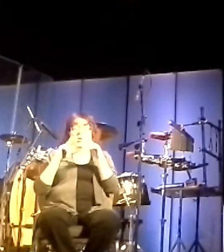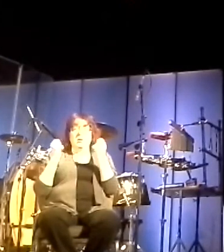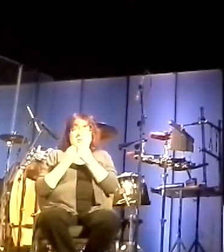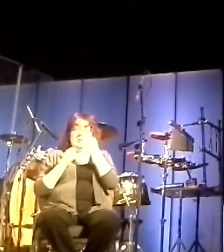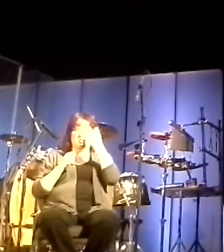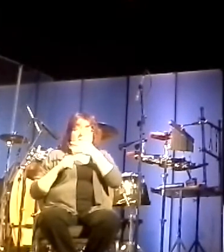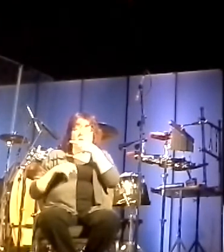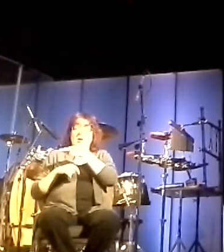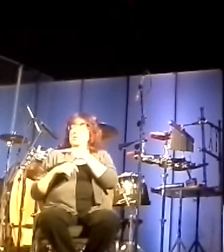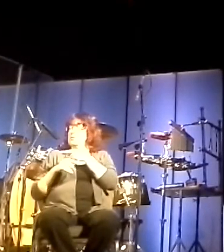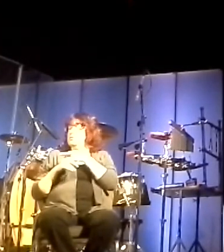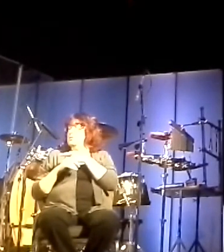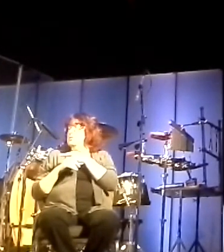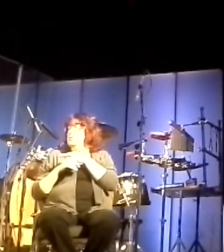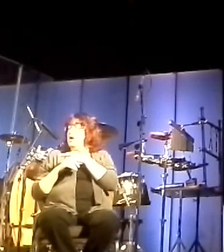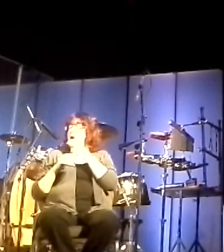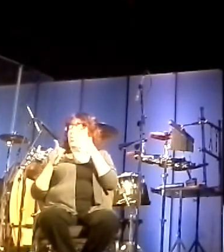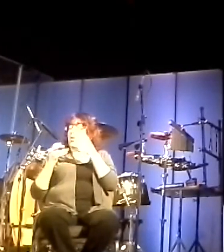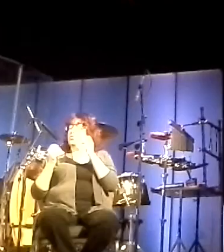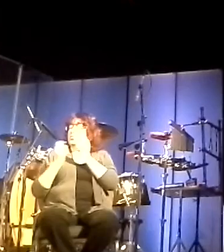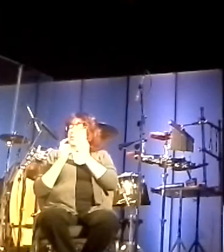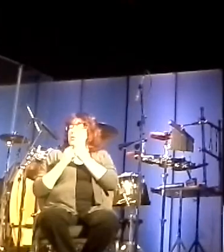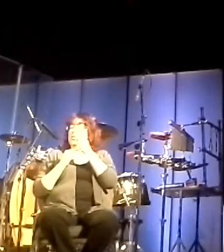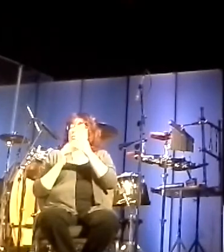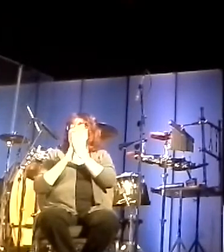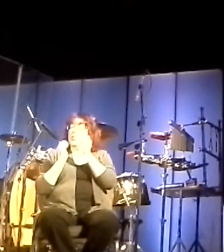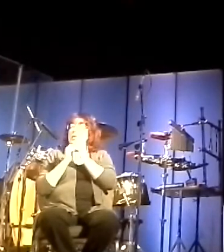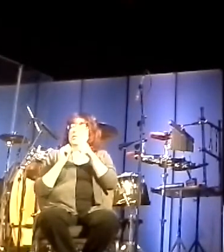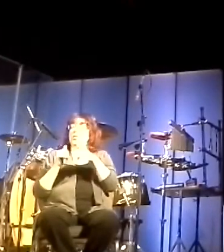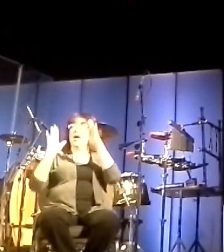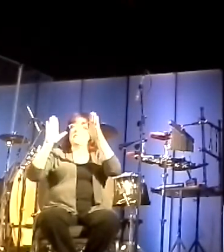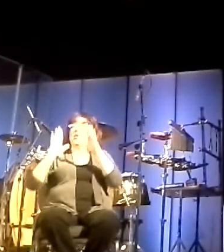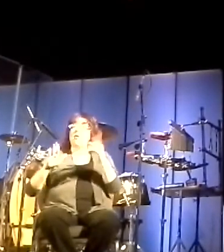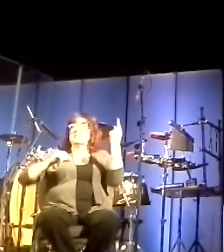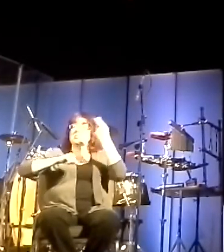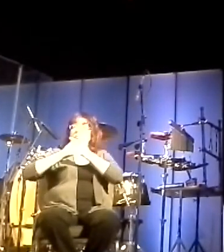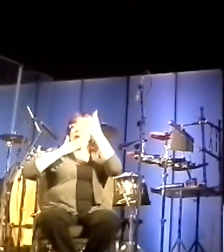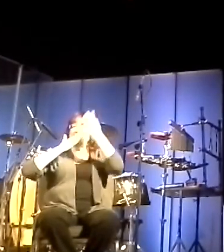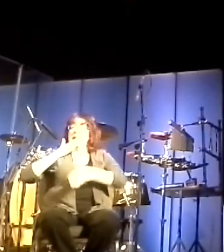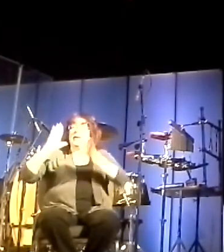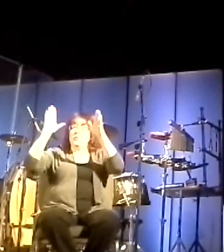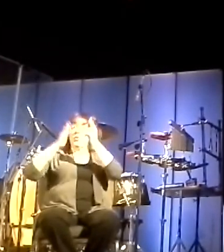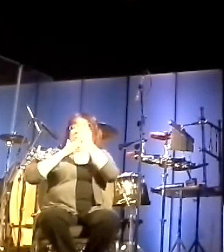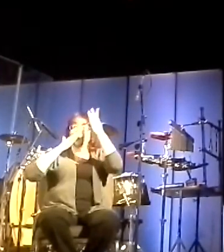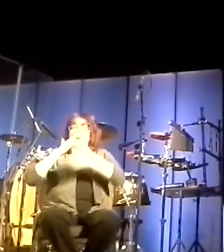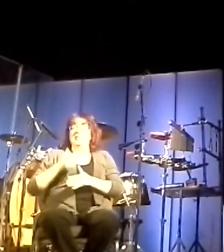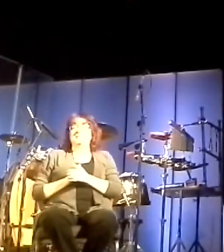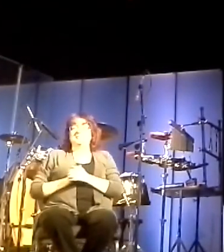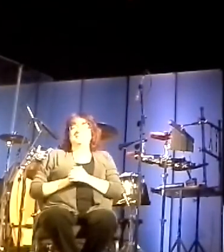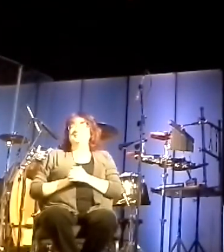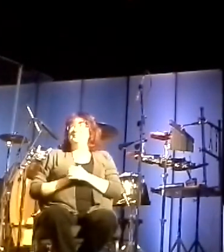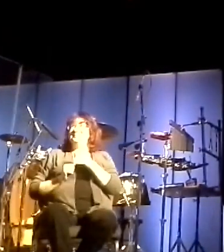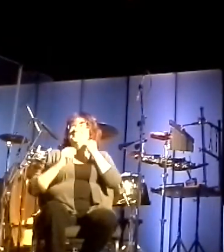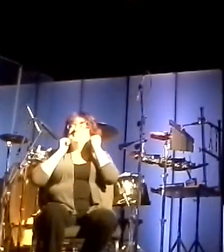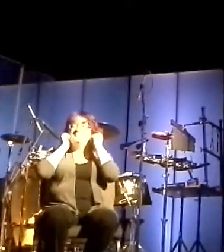team right up here to your right, my left. They would love to meet with you, pray with you. You guys have an awesome weekend. Have a great weekend, everybody.